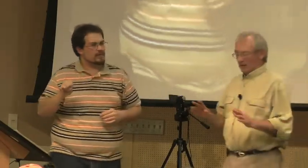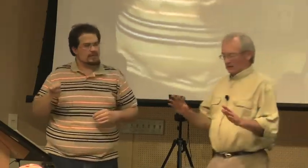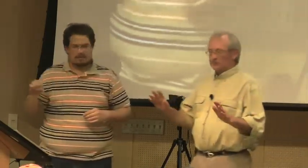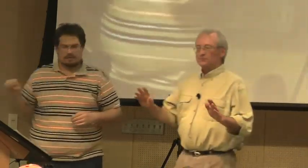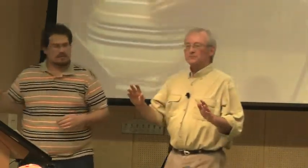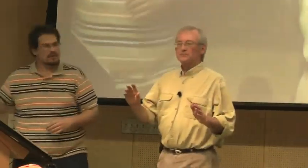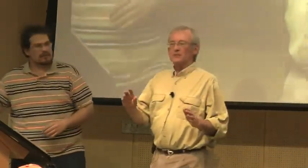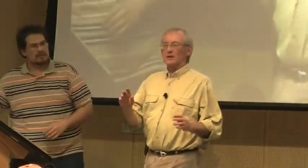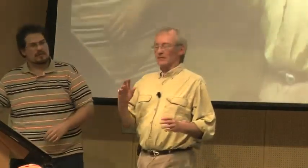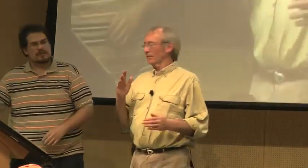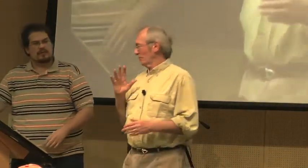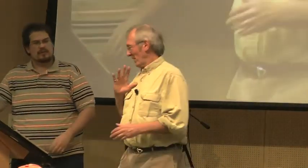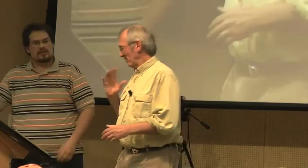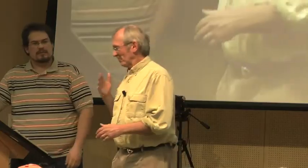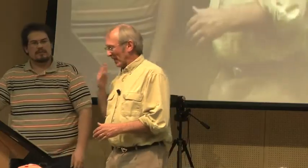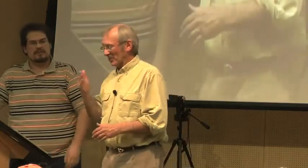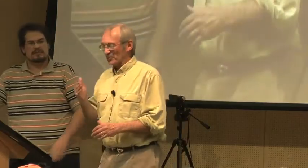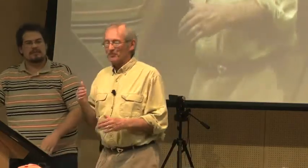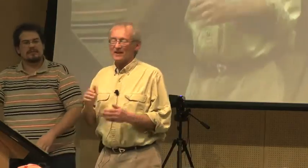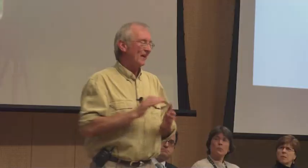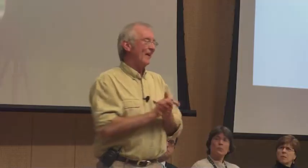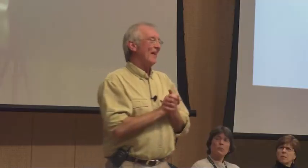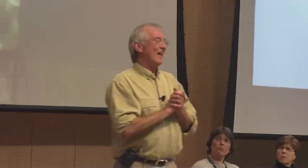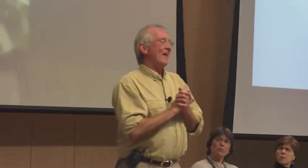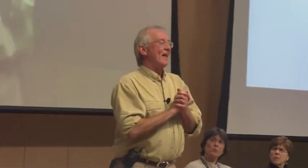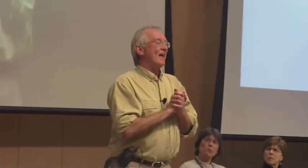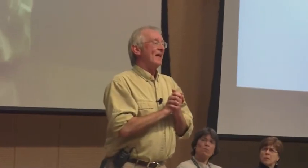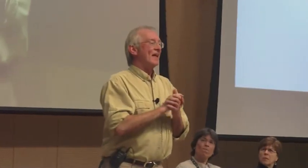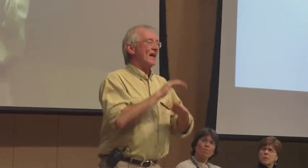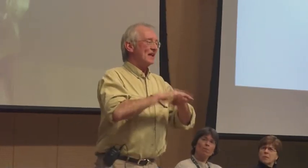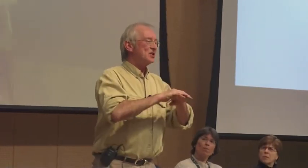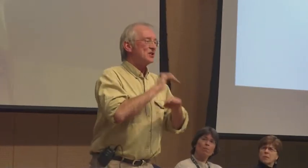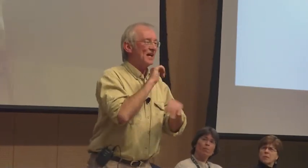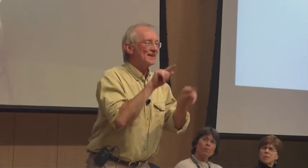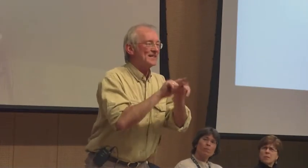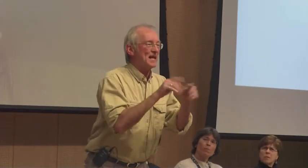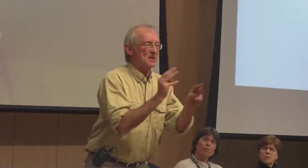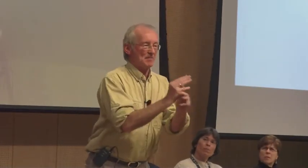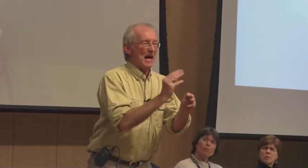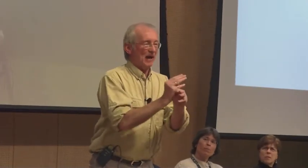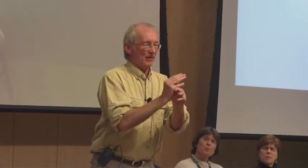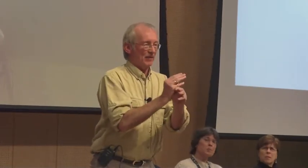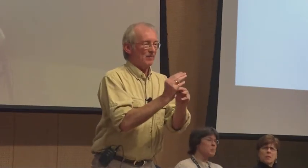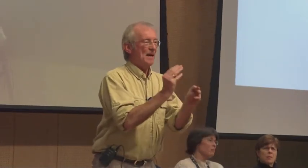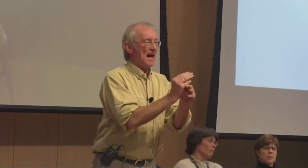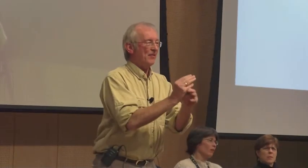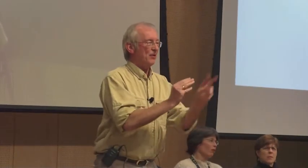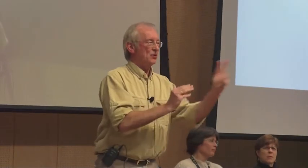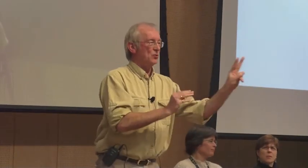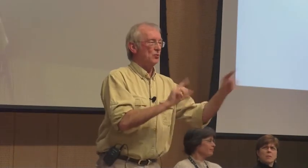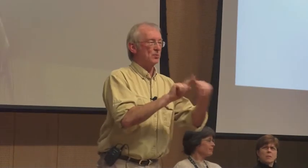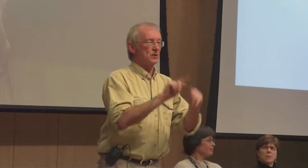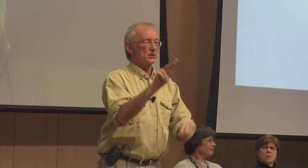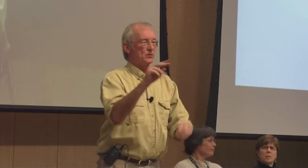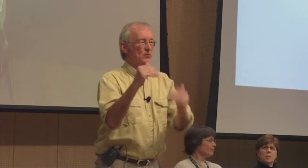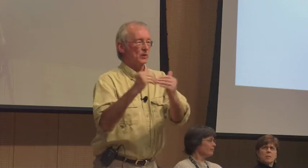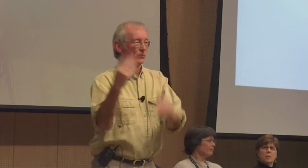Elaborating on what you mean by subjective. English is not the same as math. Math, 2 + 2 =